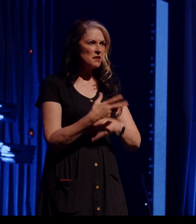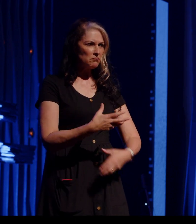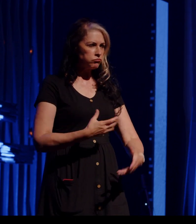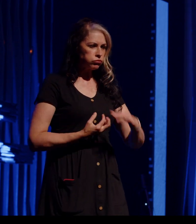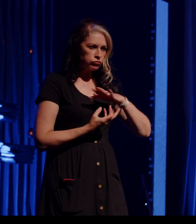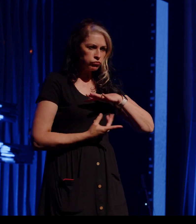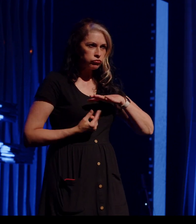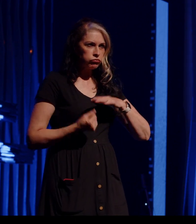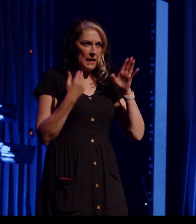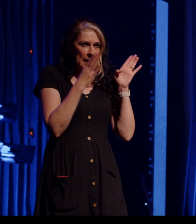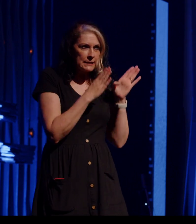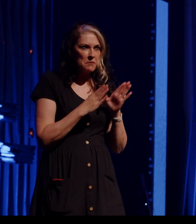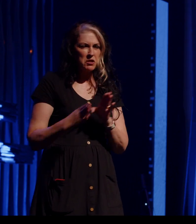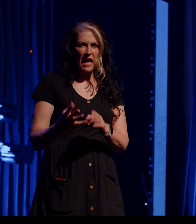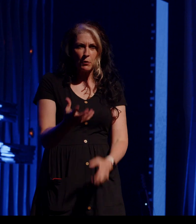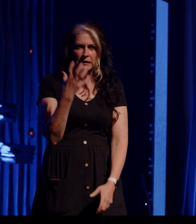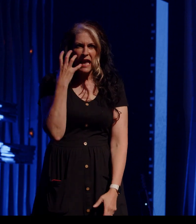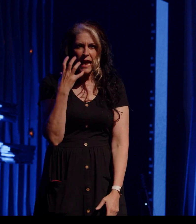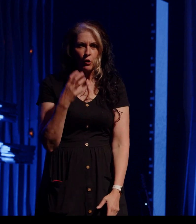he devised this plan because